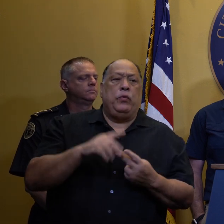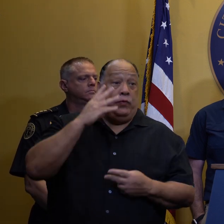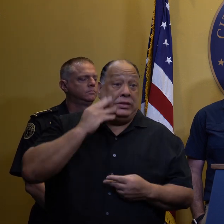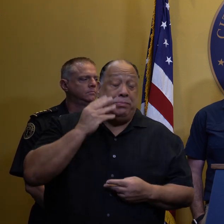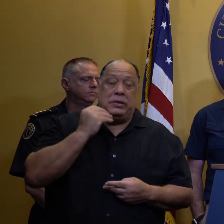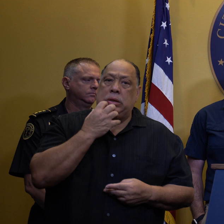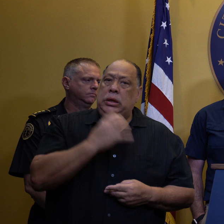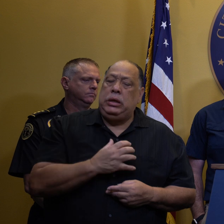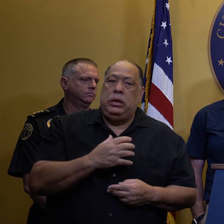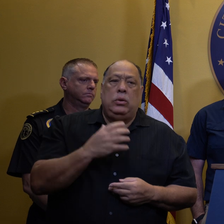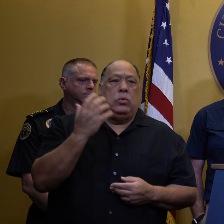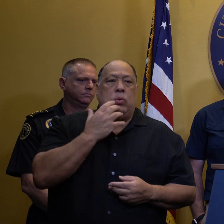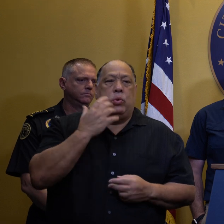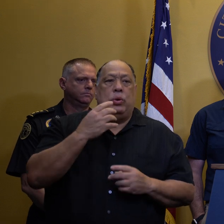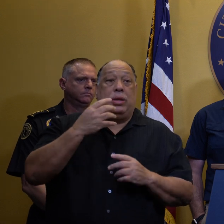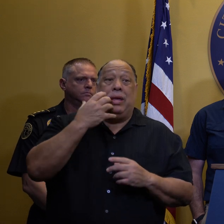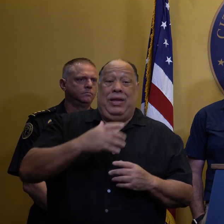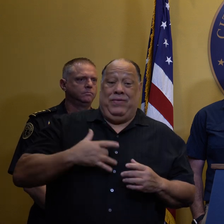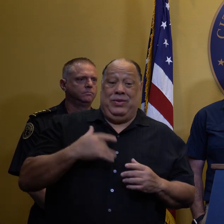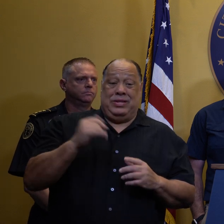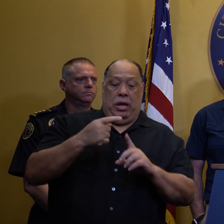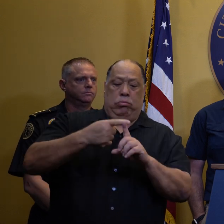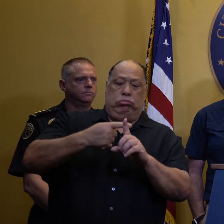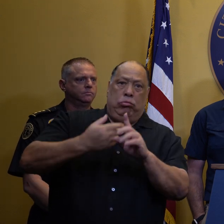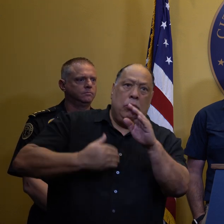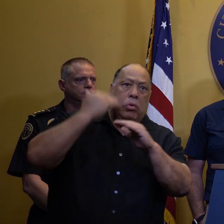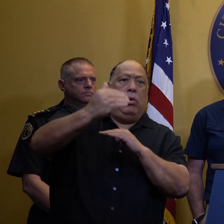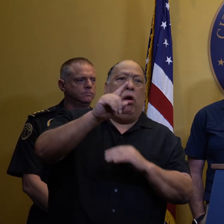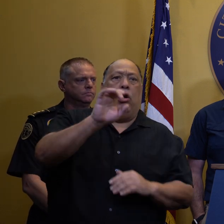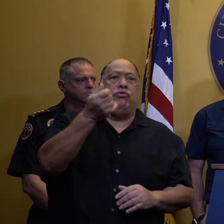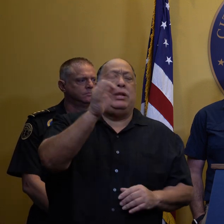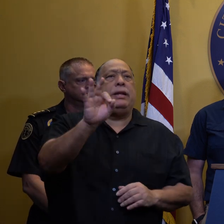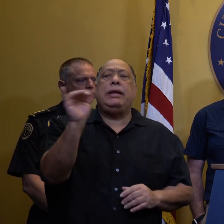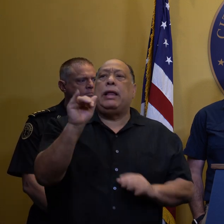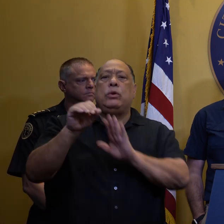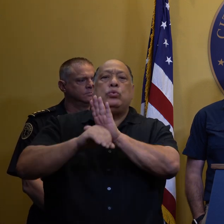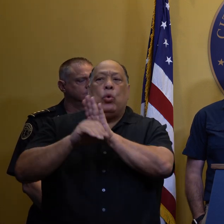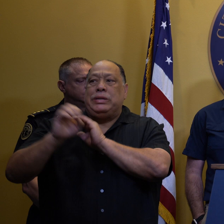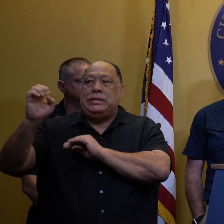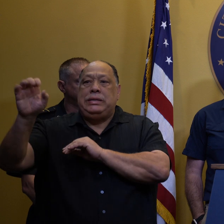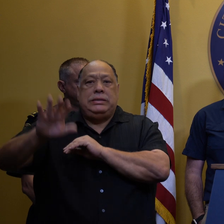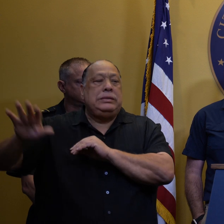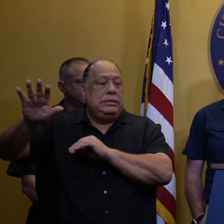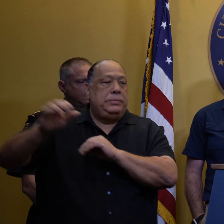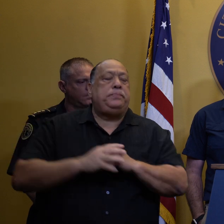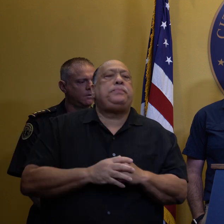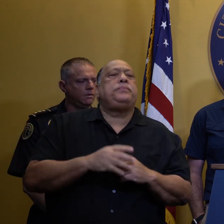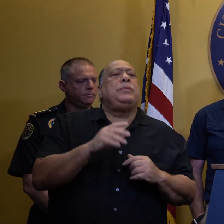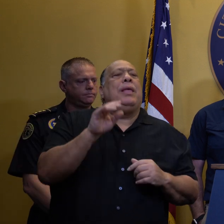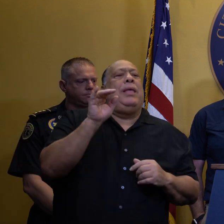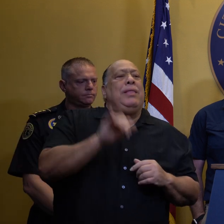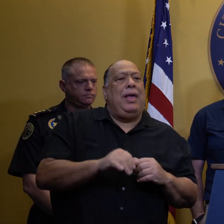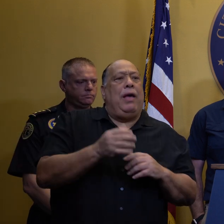The index that was over 119 degrees in some areas of the city like New Orleans, East, and the like. And so